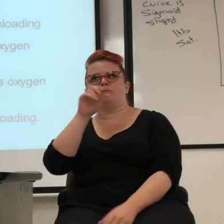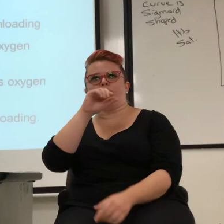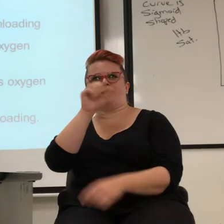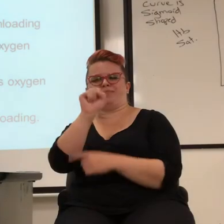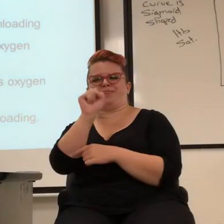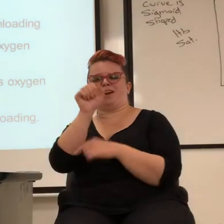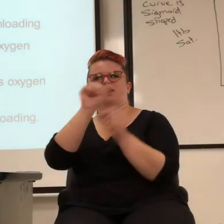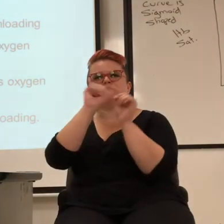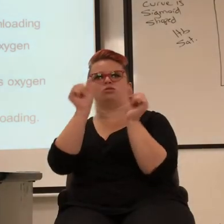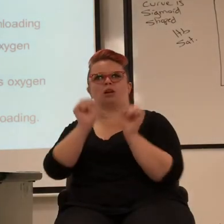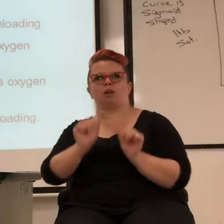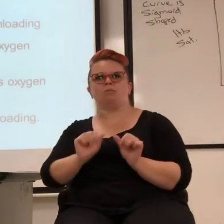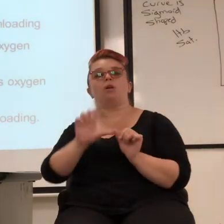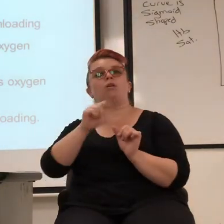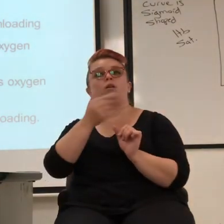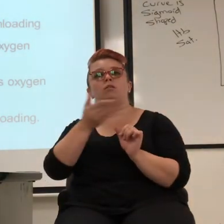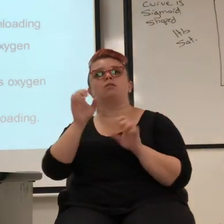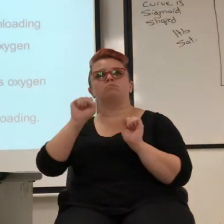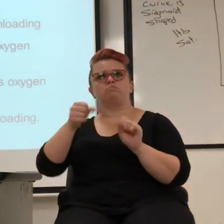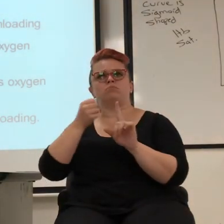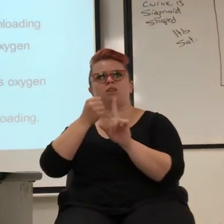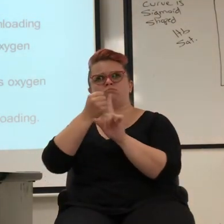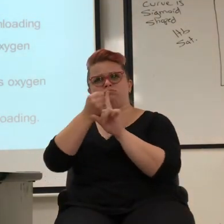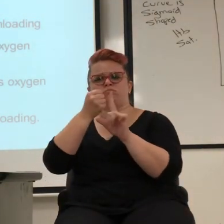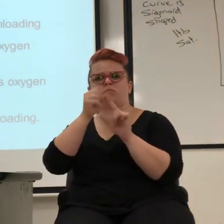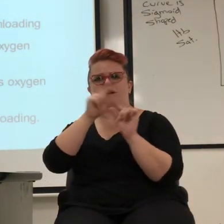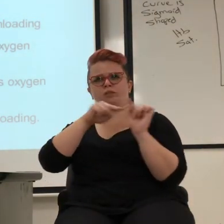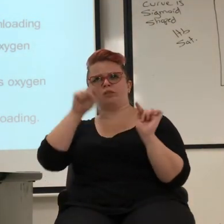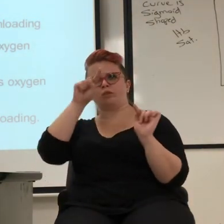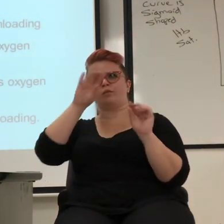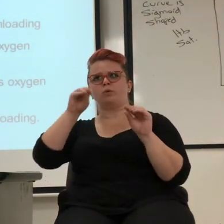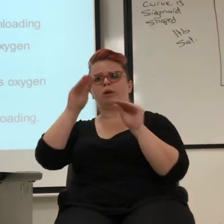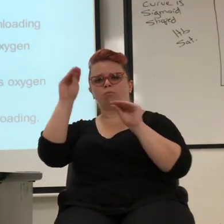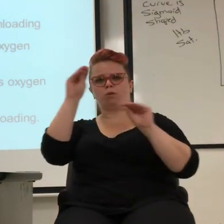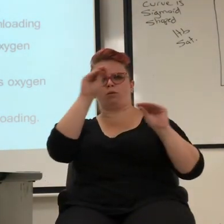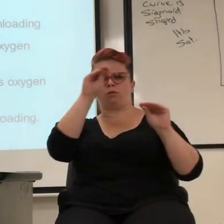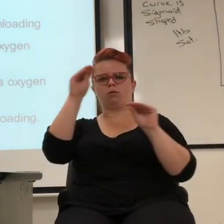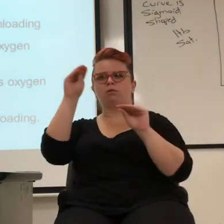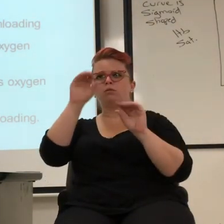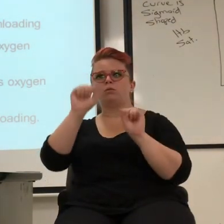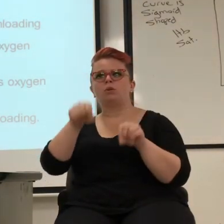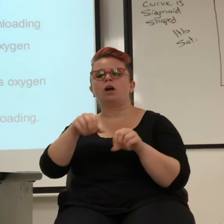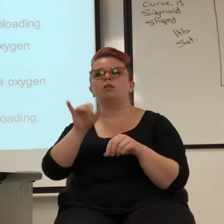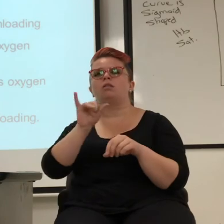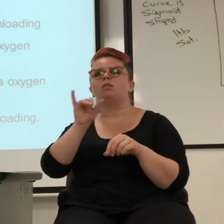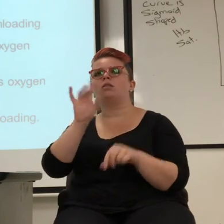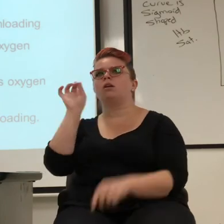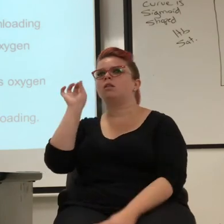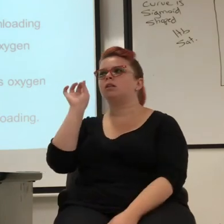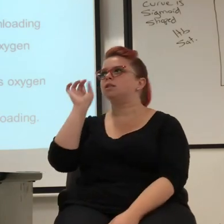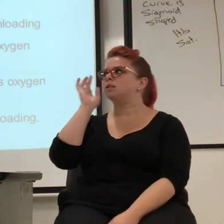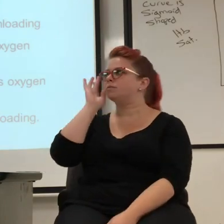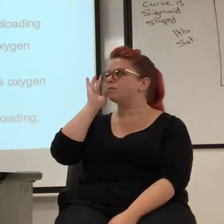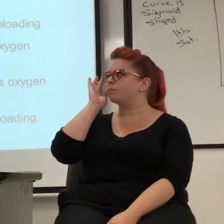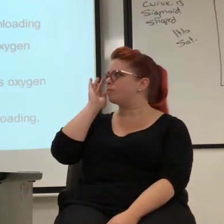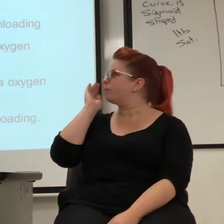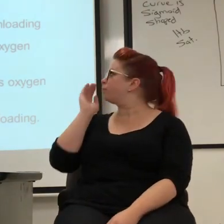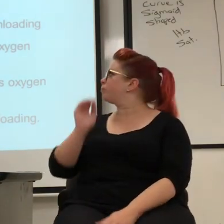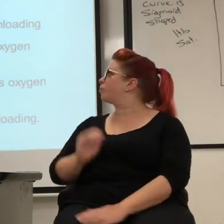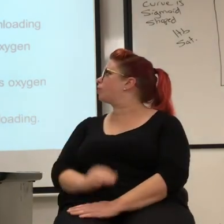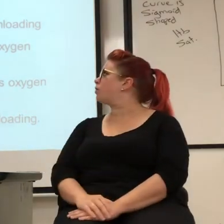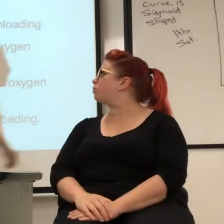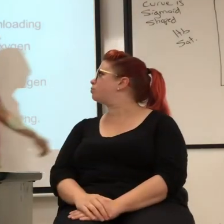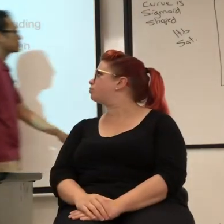can influence the curve. You can shift it one way or the other, like these things. Well, let me list them all.